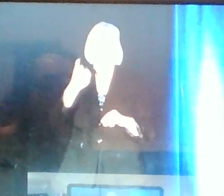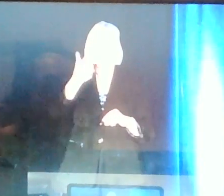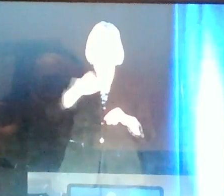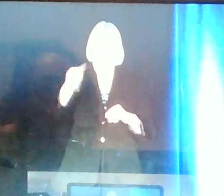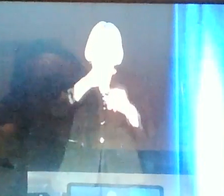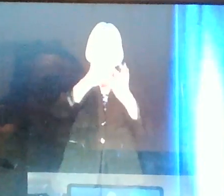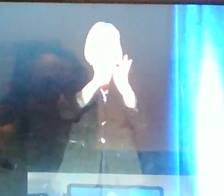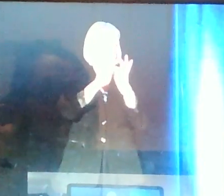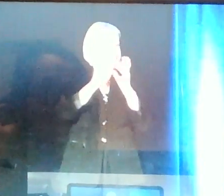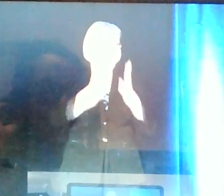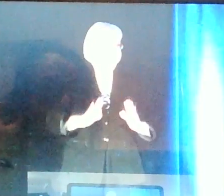Usually the same answers.